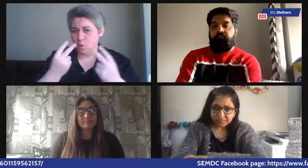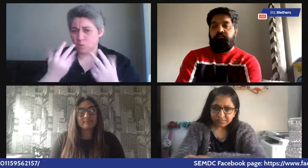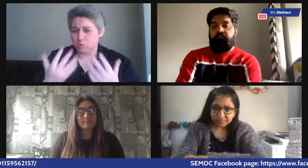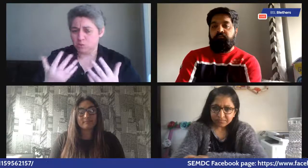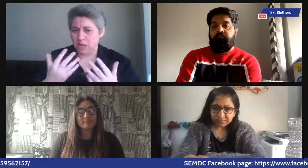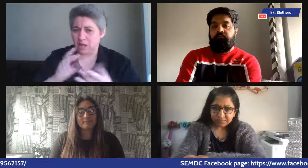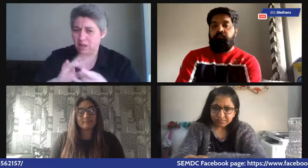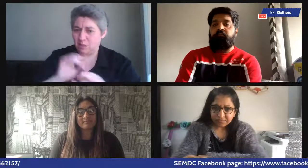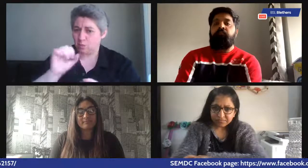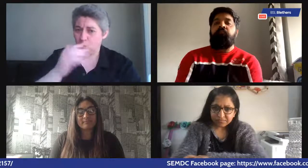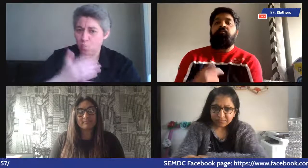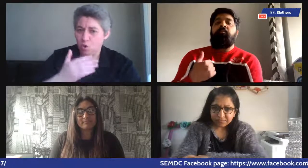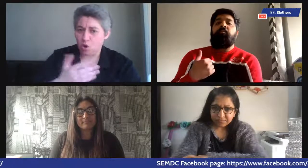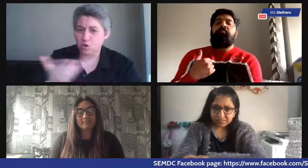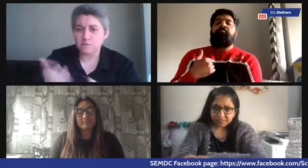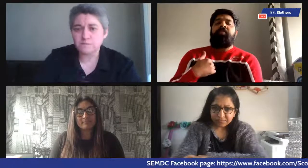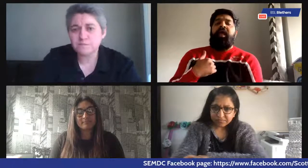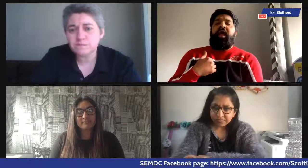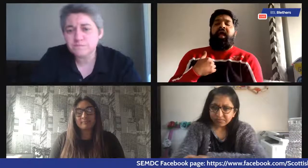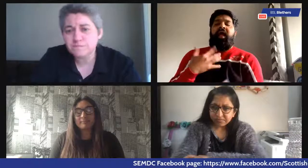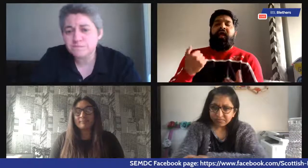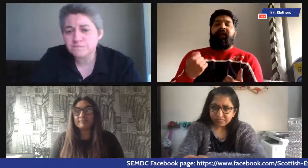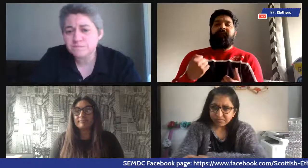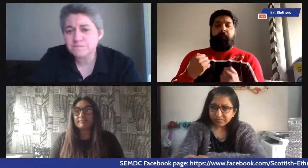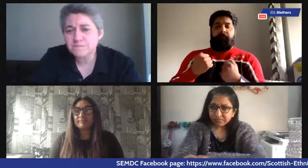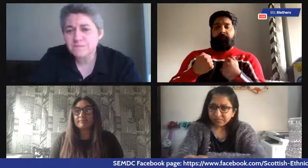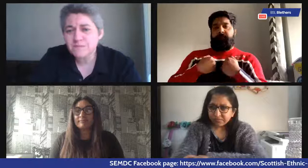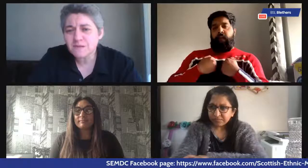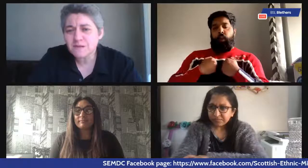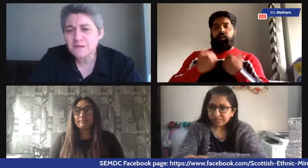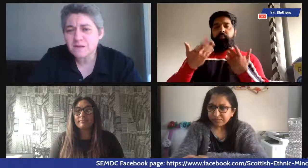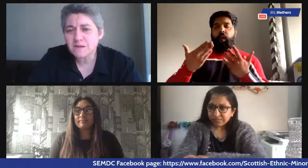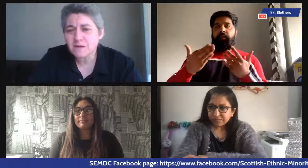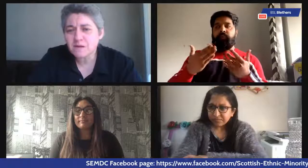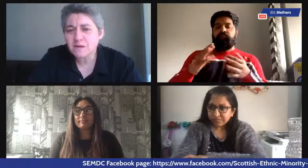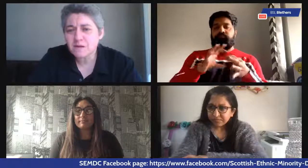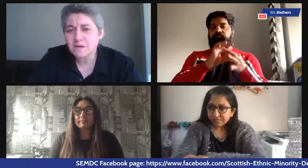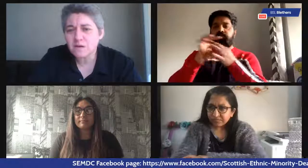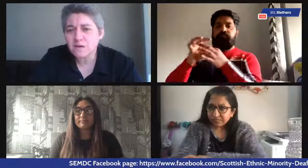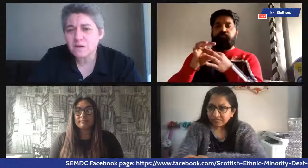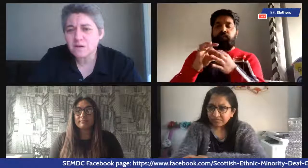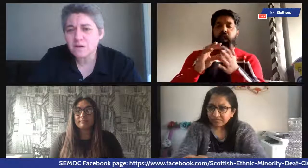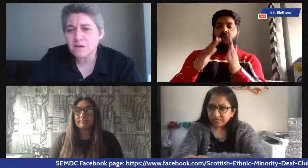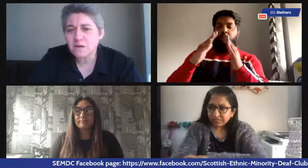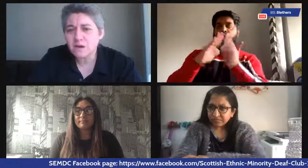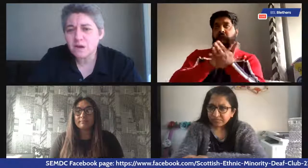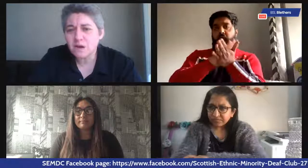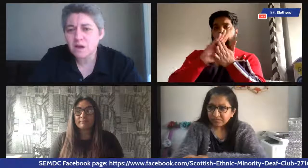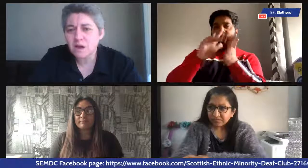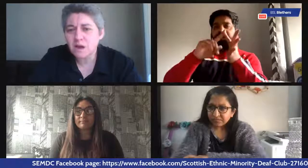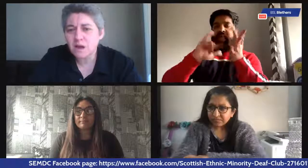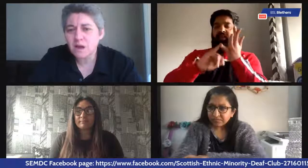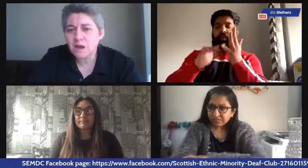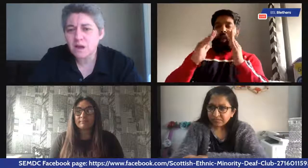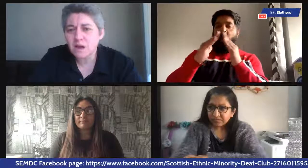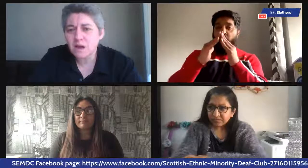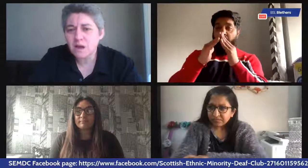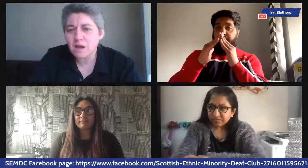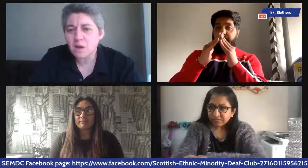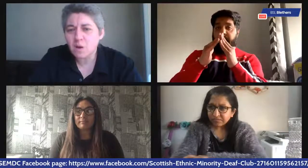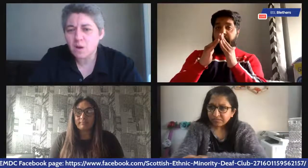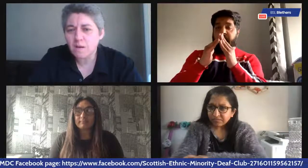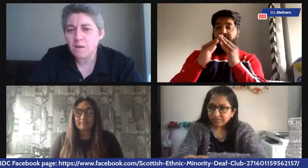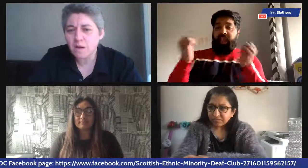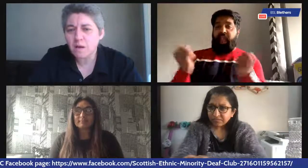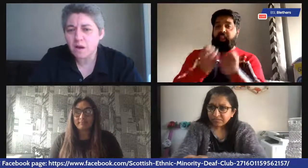want to add anything to our members, our audience watching here today? Well, I've got my own links with